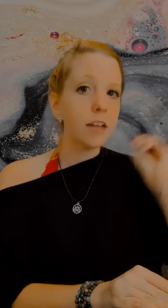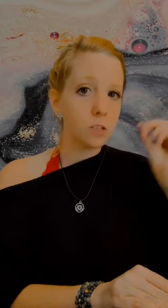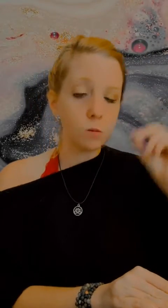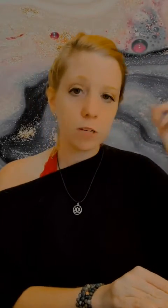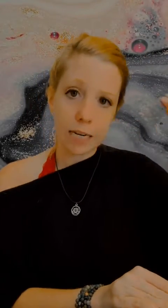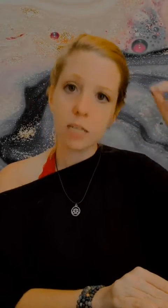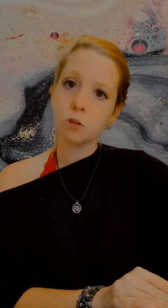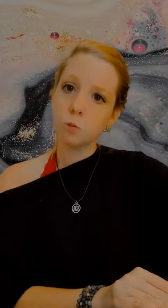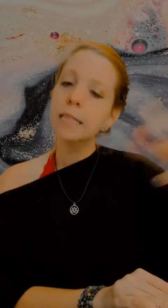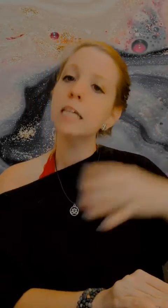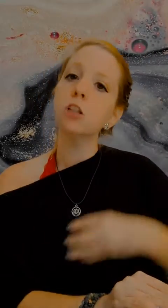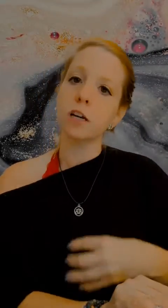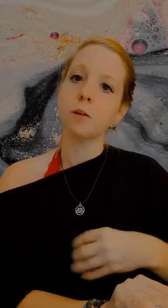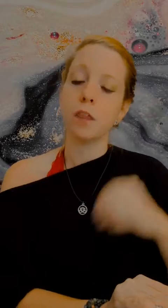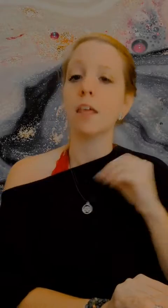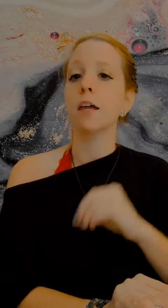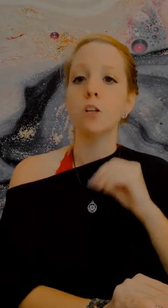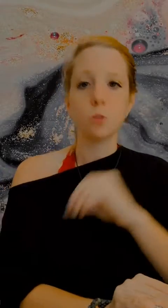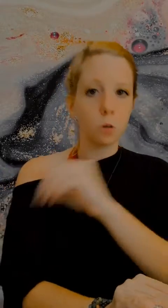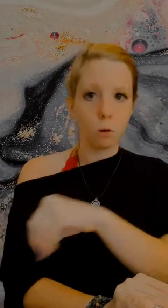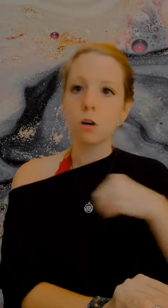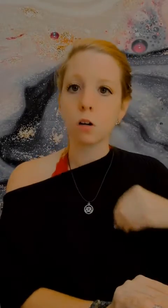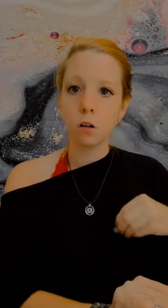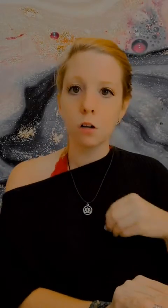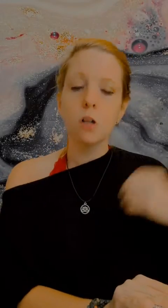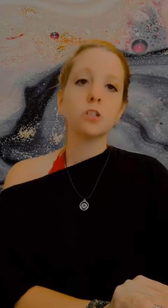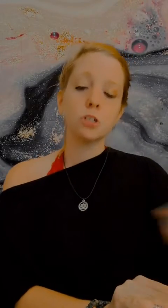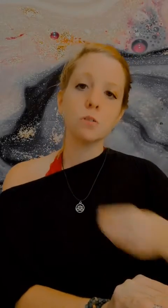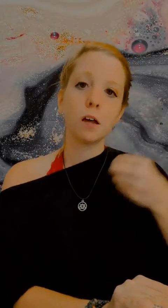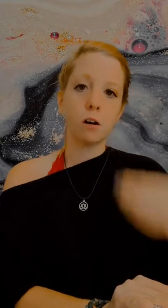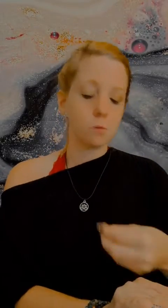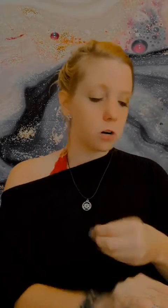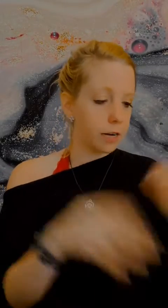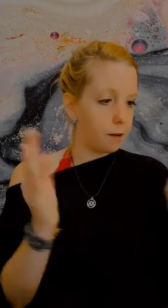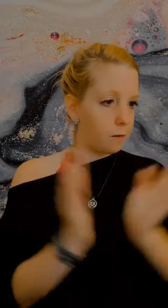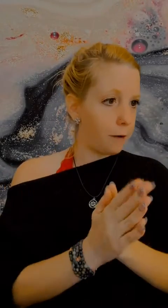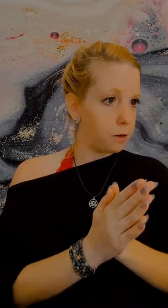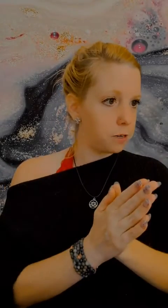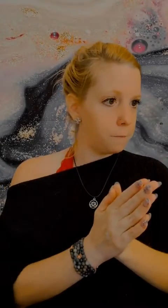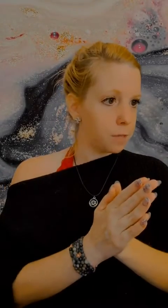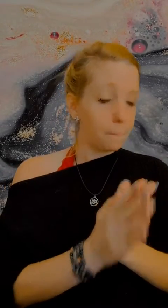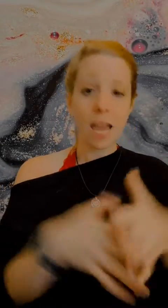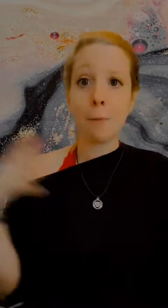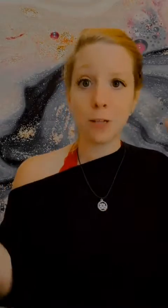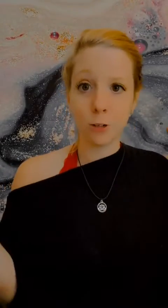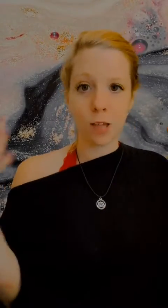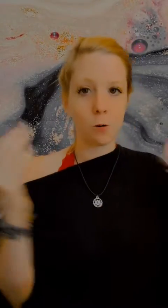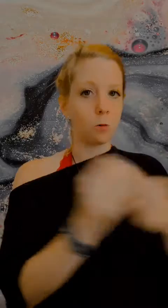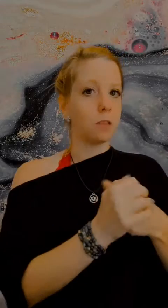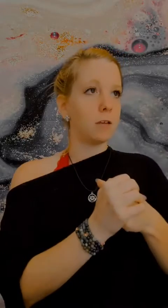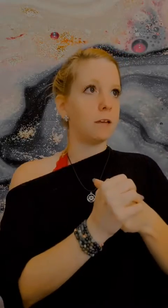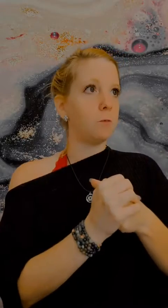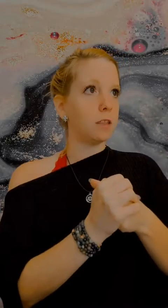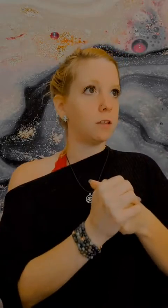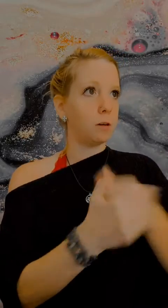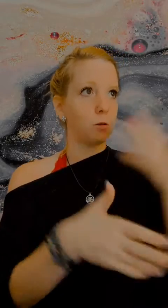you needing to really look within and do your work, to do that hard work. And I would be happy to do that work with you. I work with